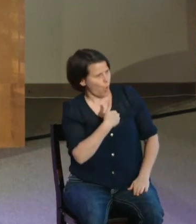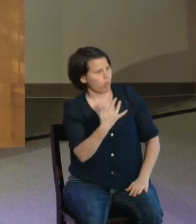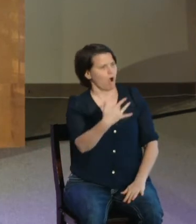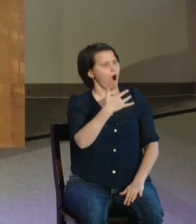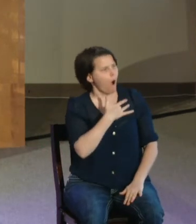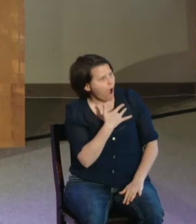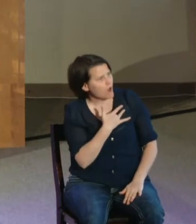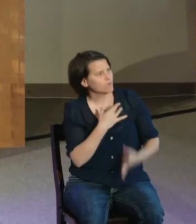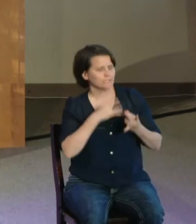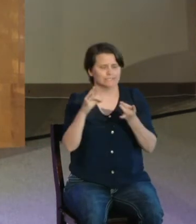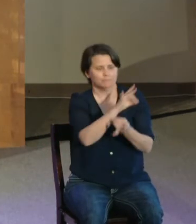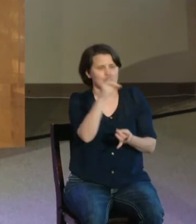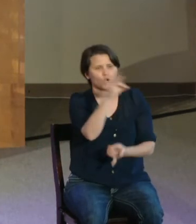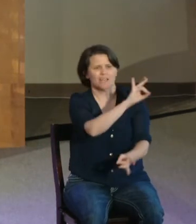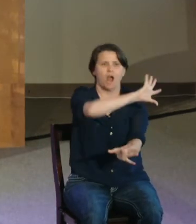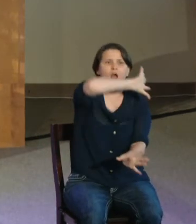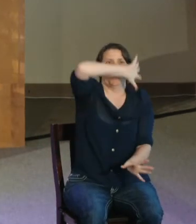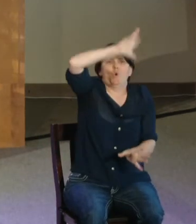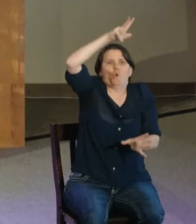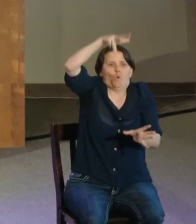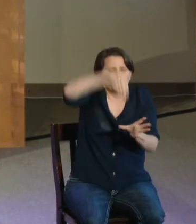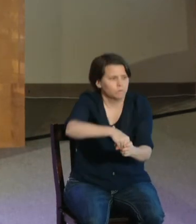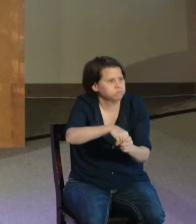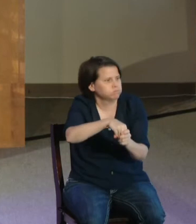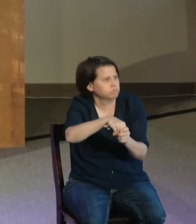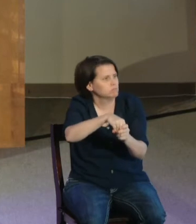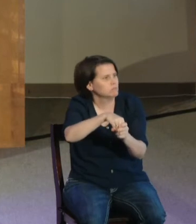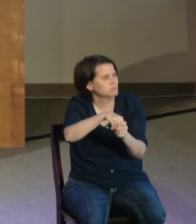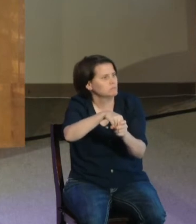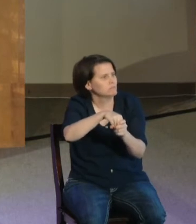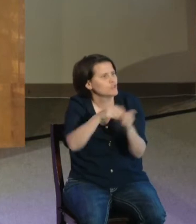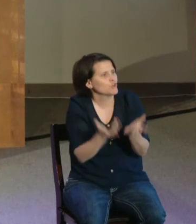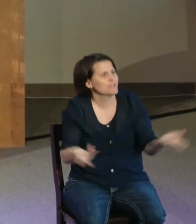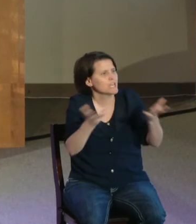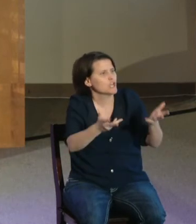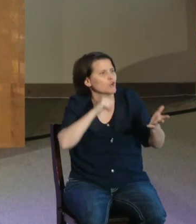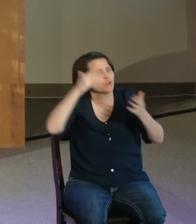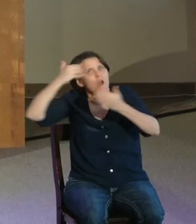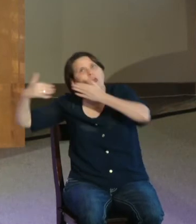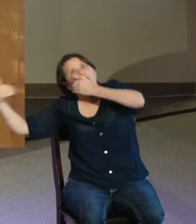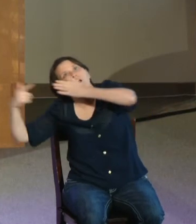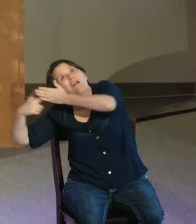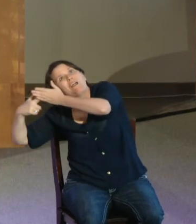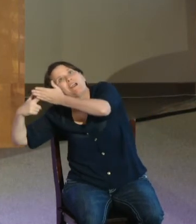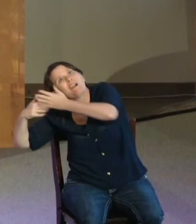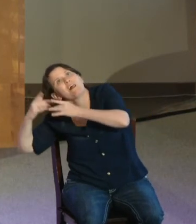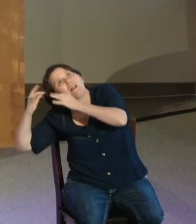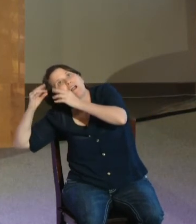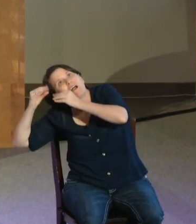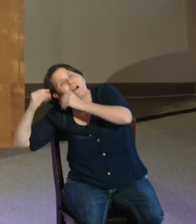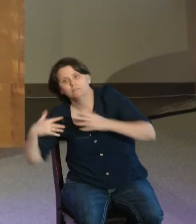spirit in. That you are here. You're not split off thinking about something else that happened how long ago? What?